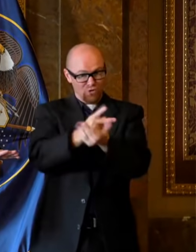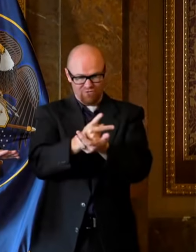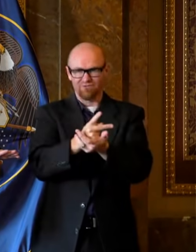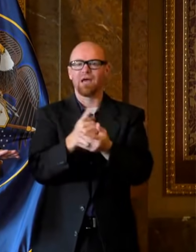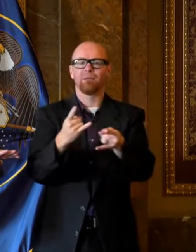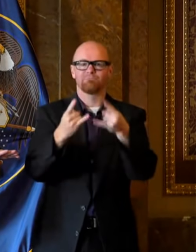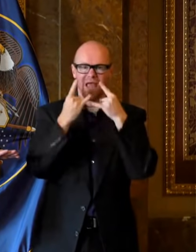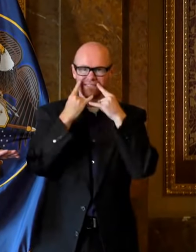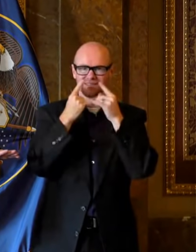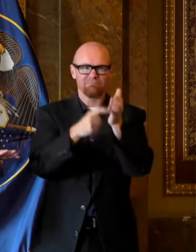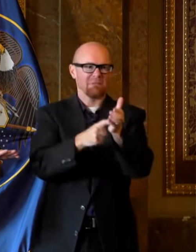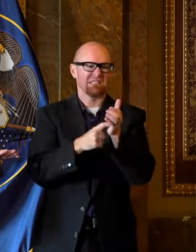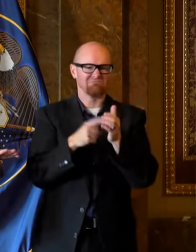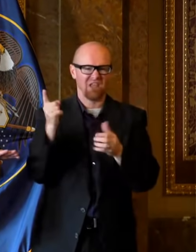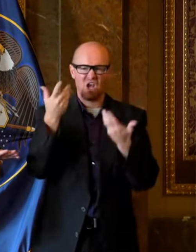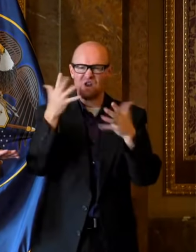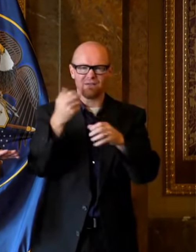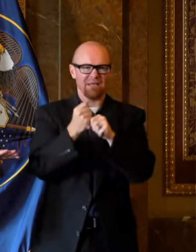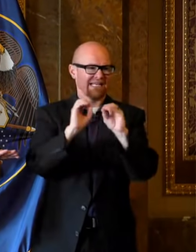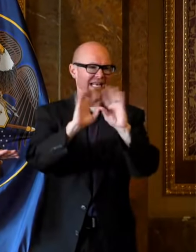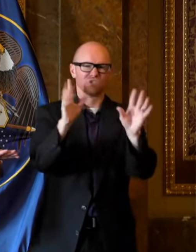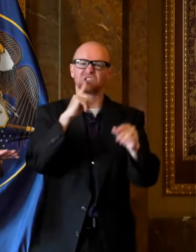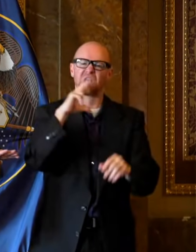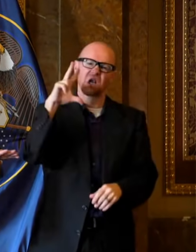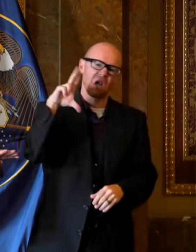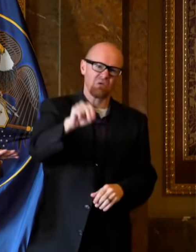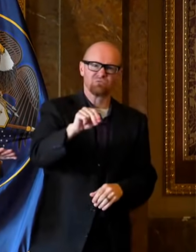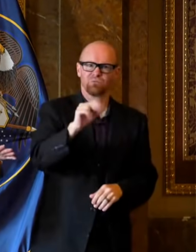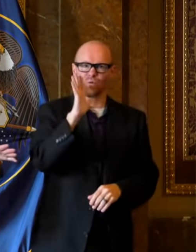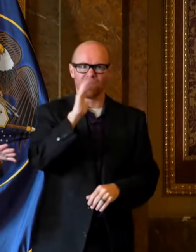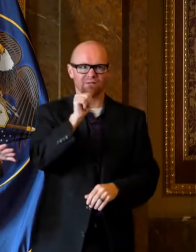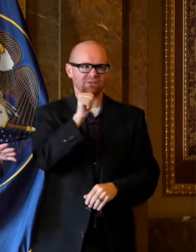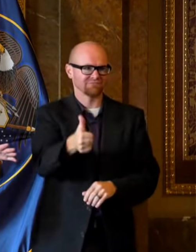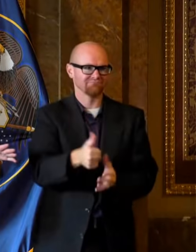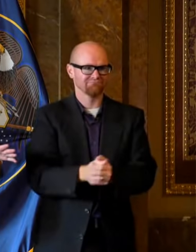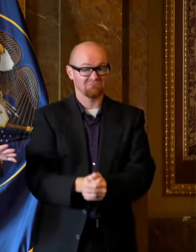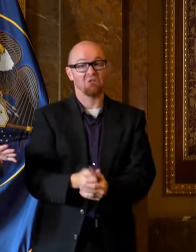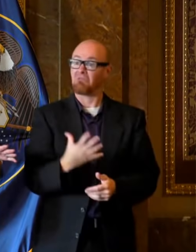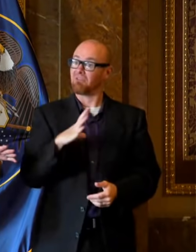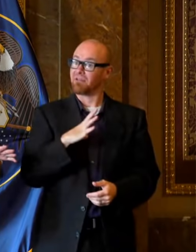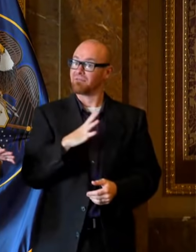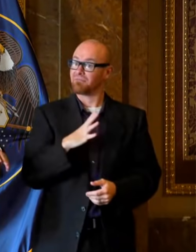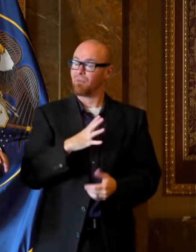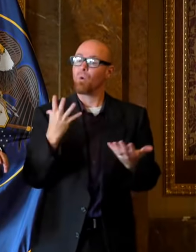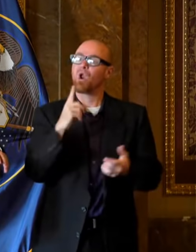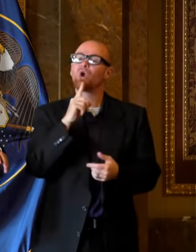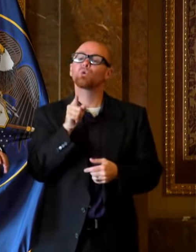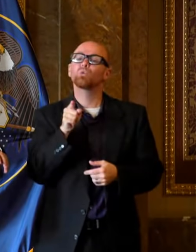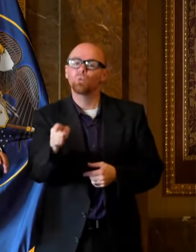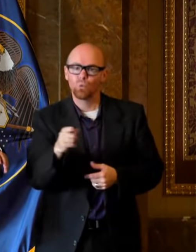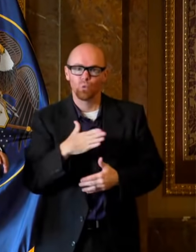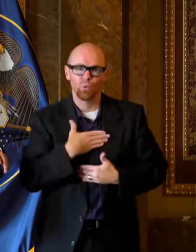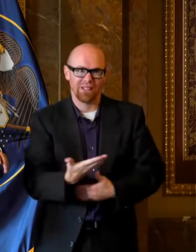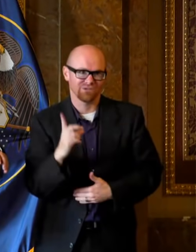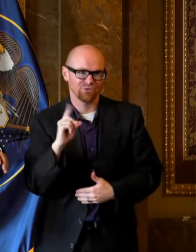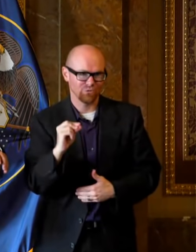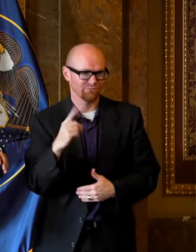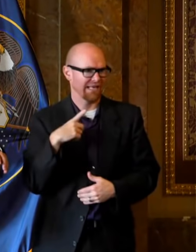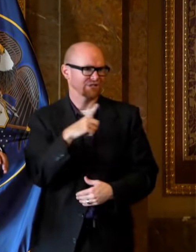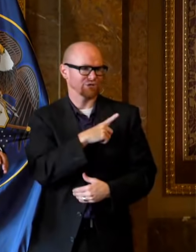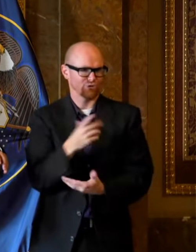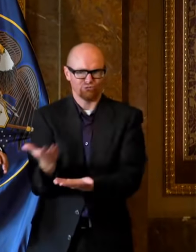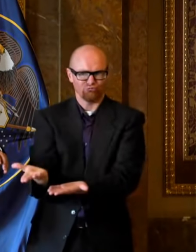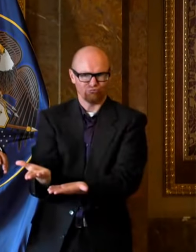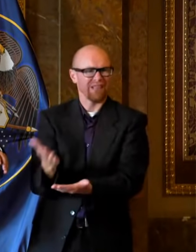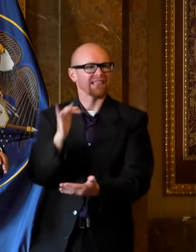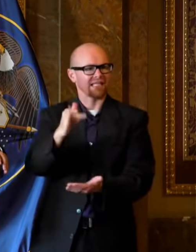clear. And so the question is, what are things that they're willing to do? And so we'll be having